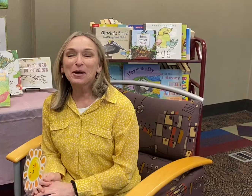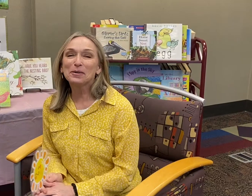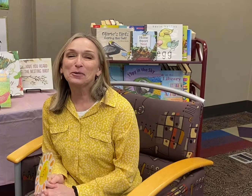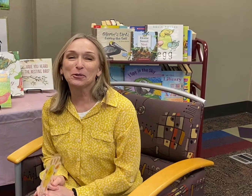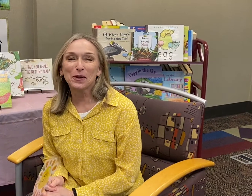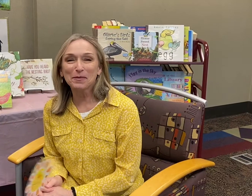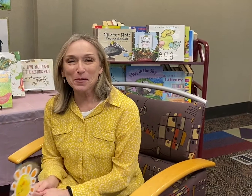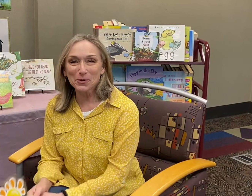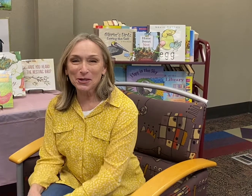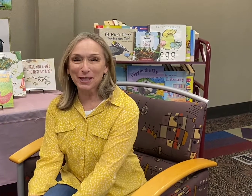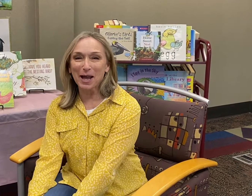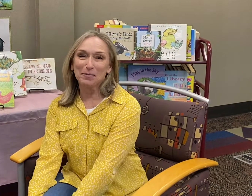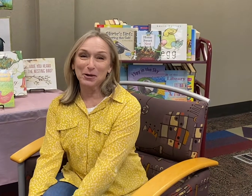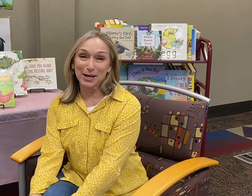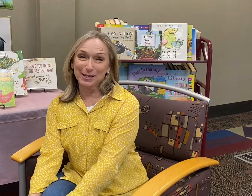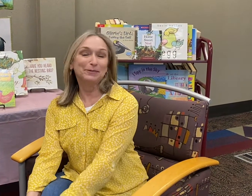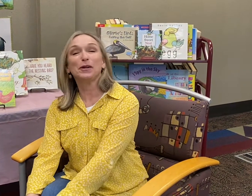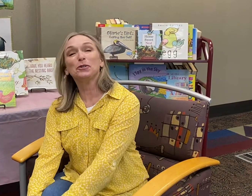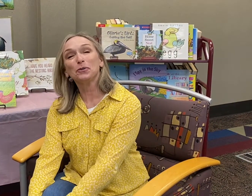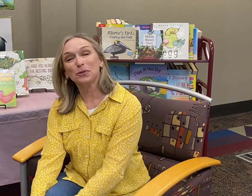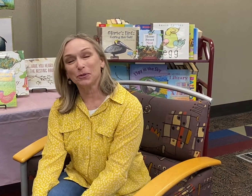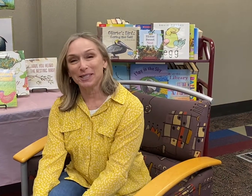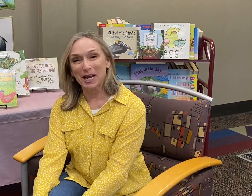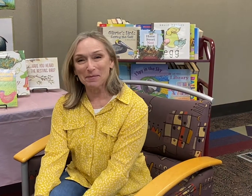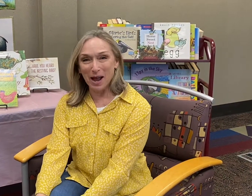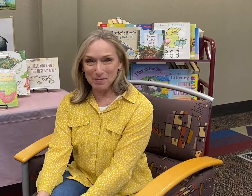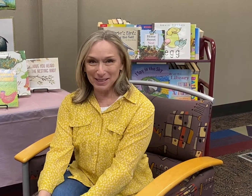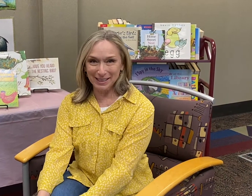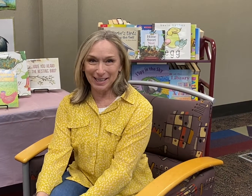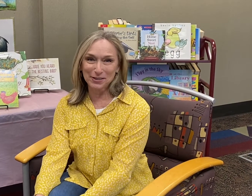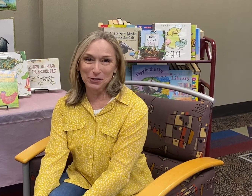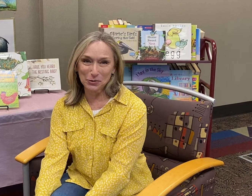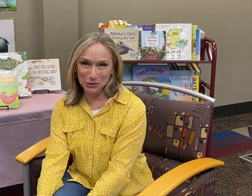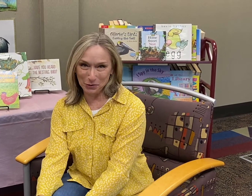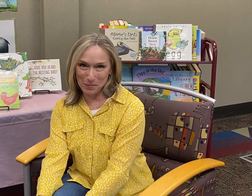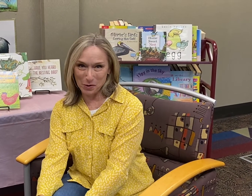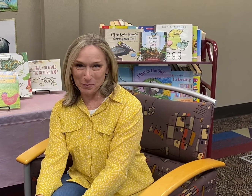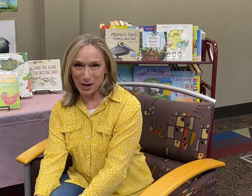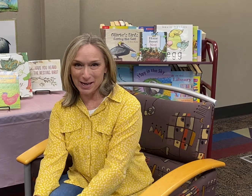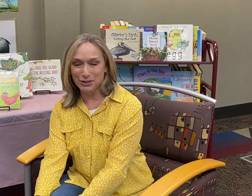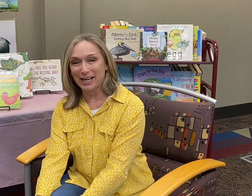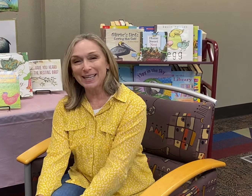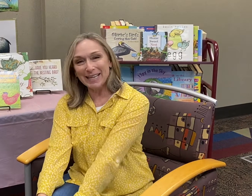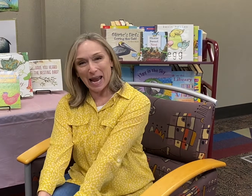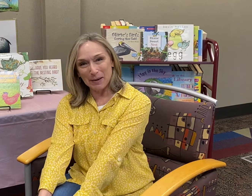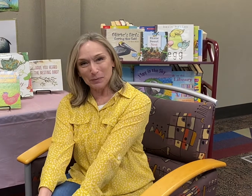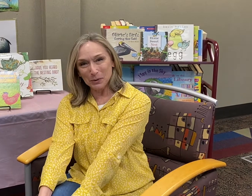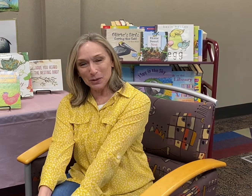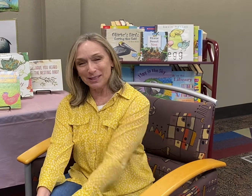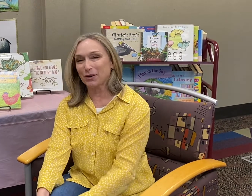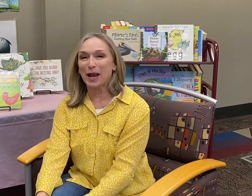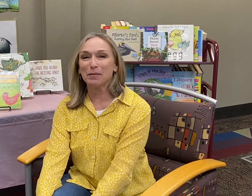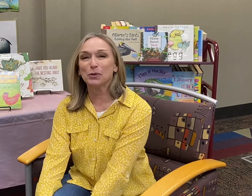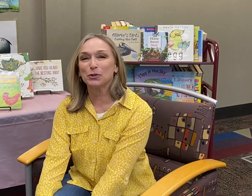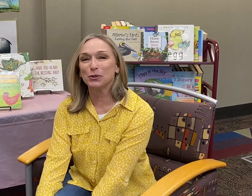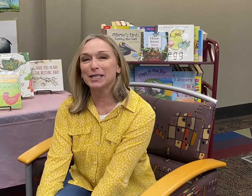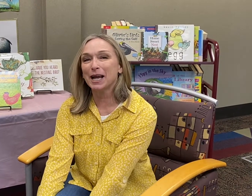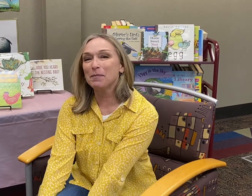Welcome to Shreve Memorial Library Virtual Storytime. I'm Miss Lynn at the North Shreveport branch, and it's April. It's our April Storytime.